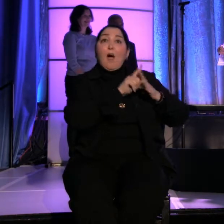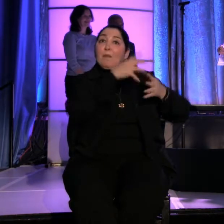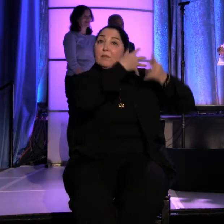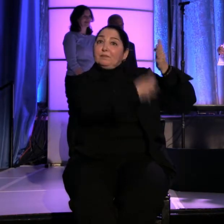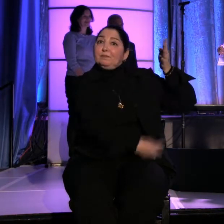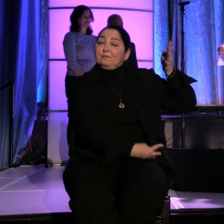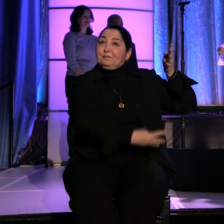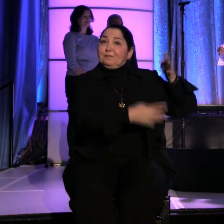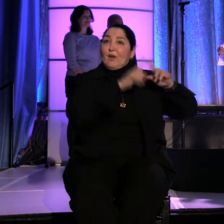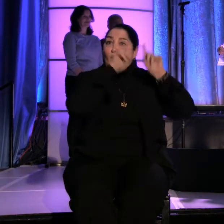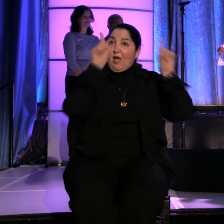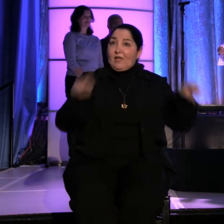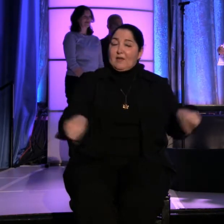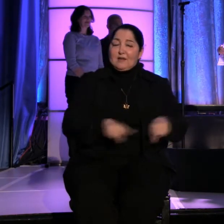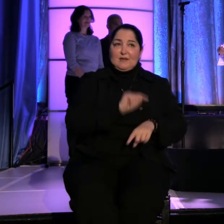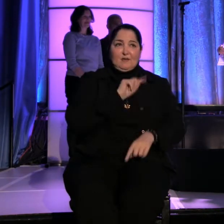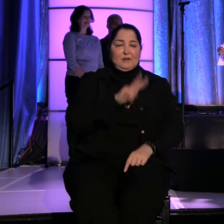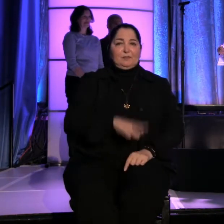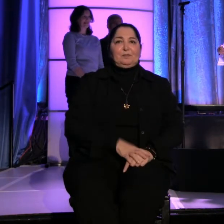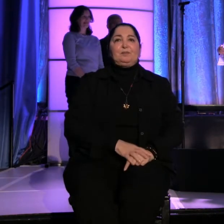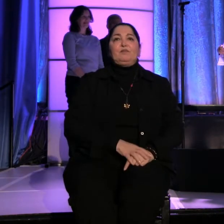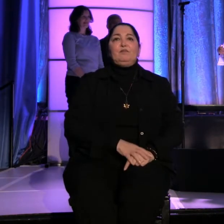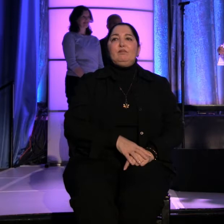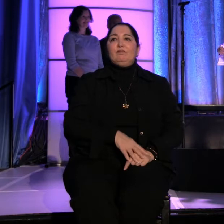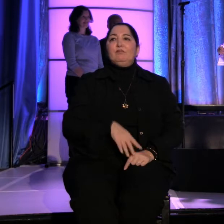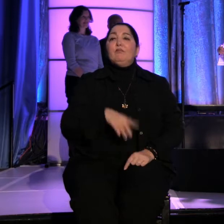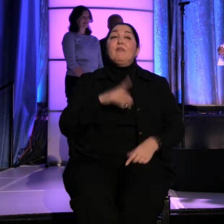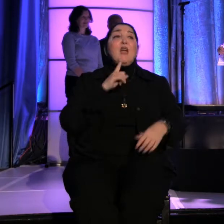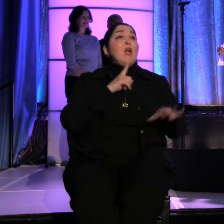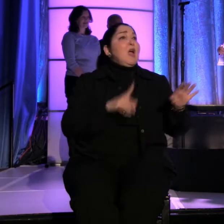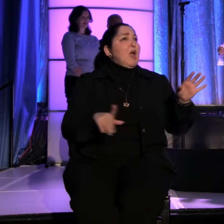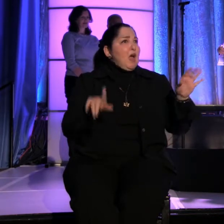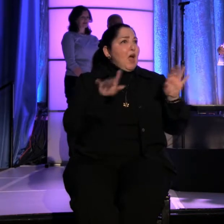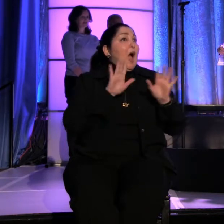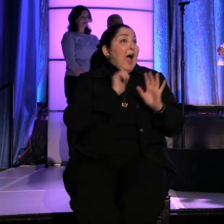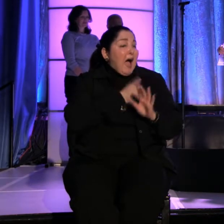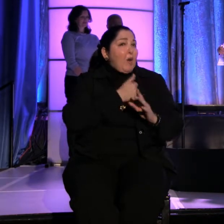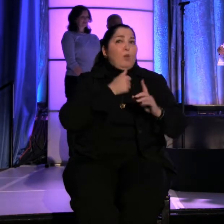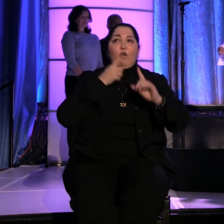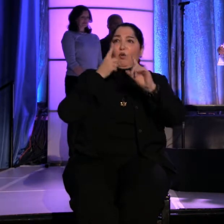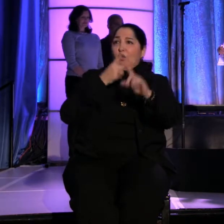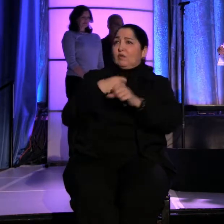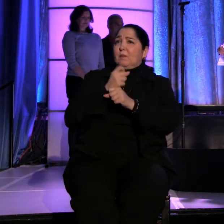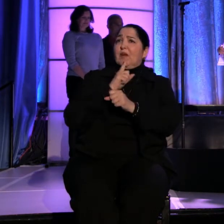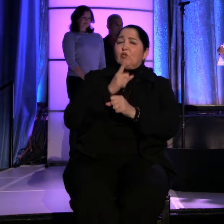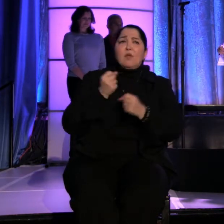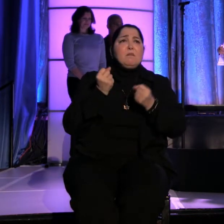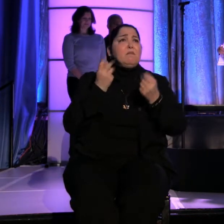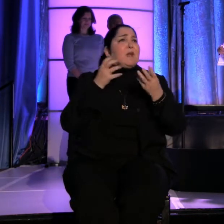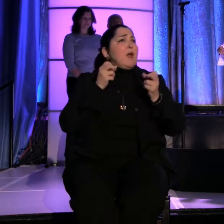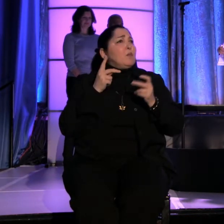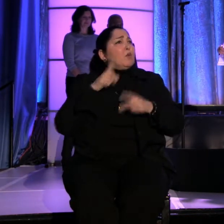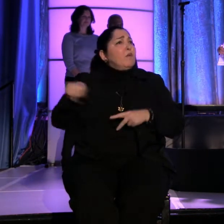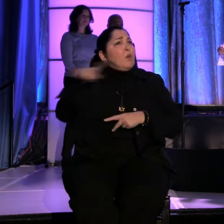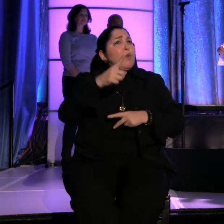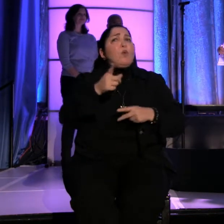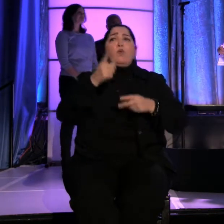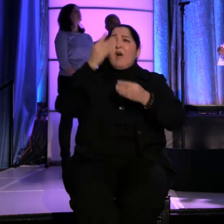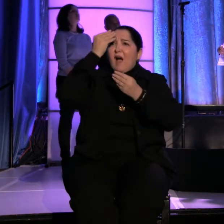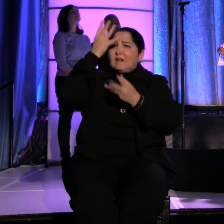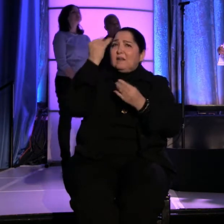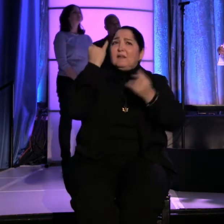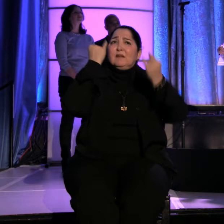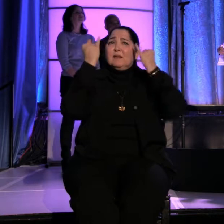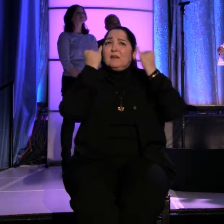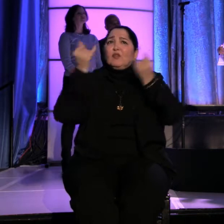goal of this committee is to make certain that today and over the next 4 days, there are many opportunities to share information and ideas that you